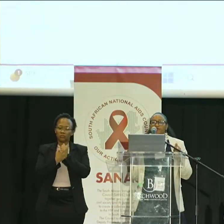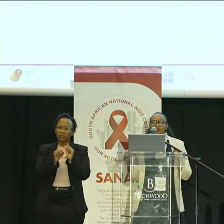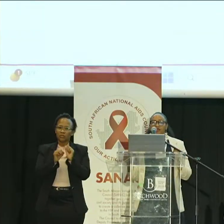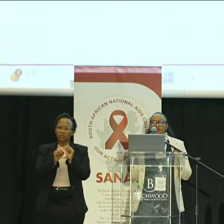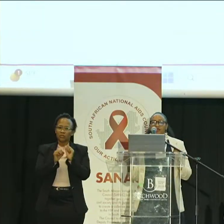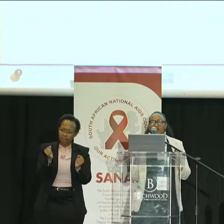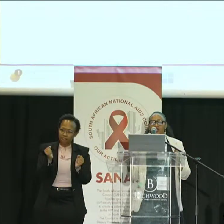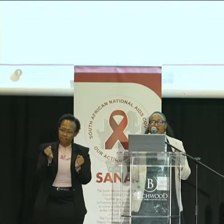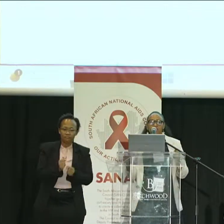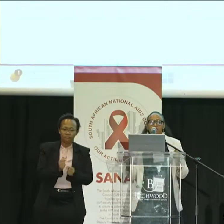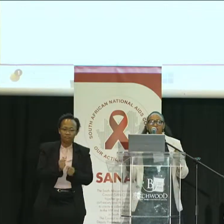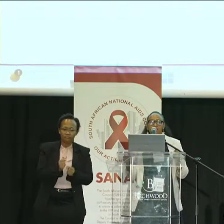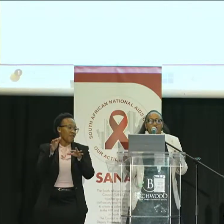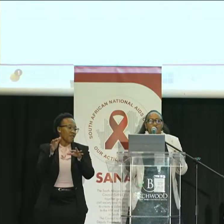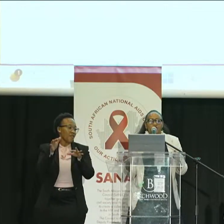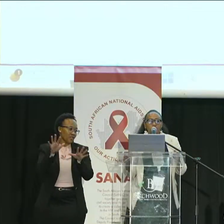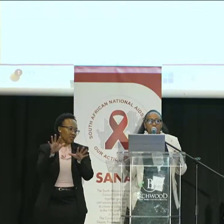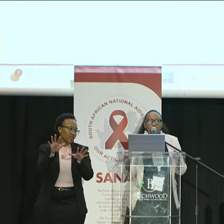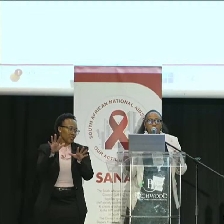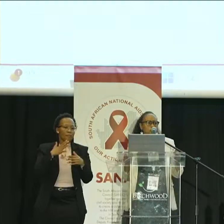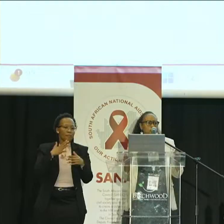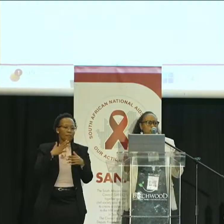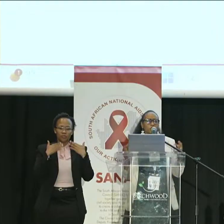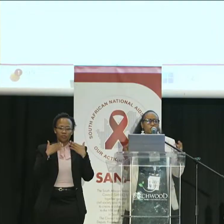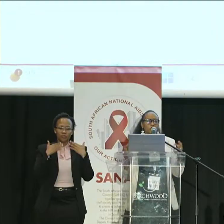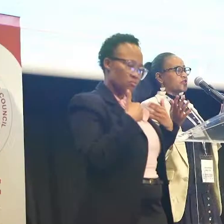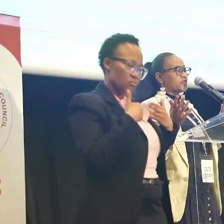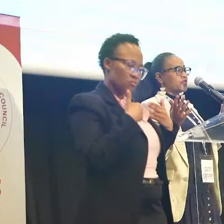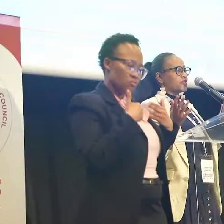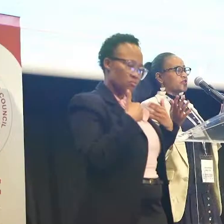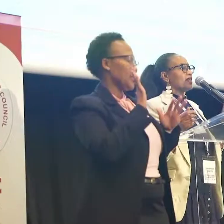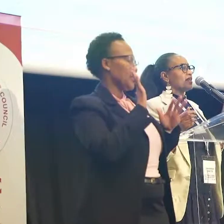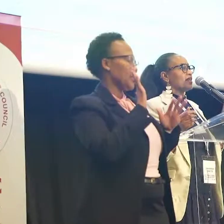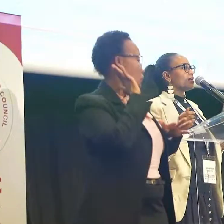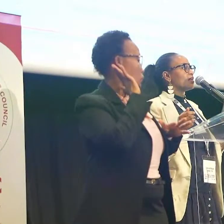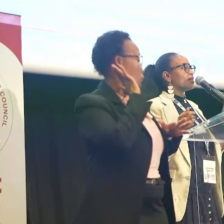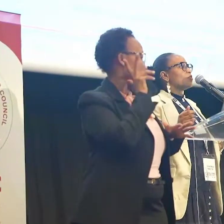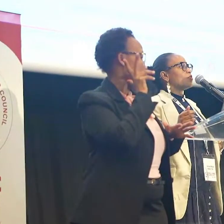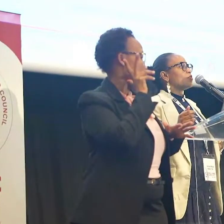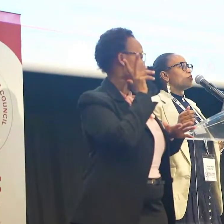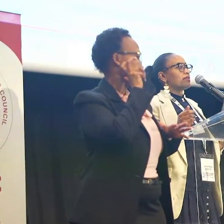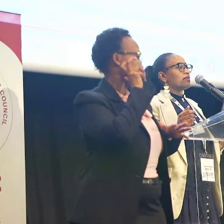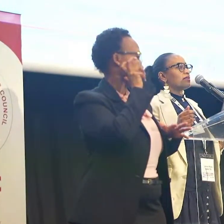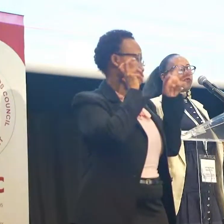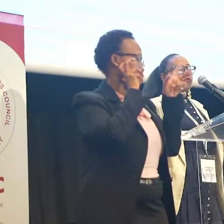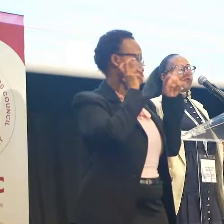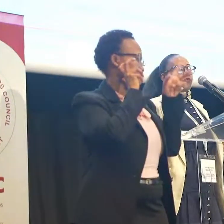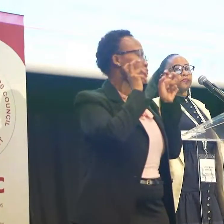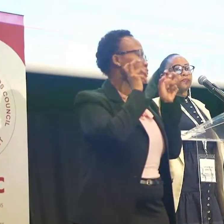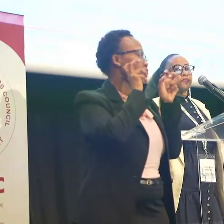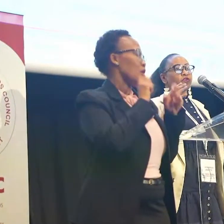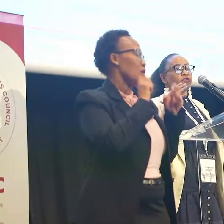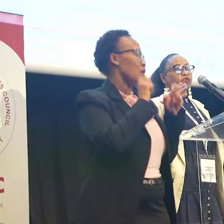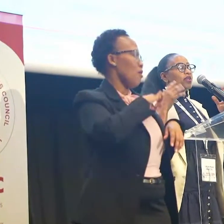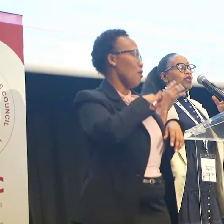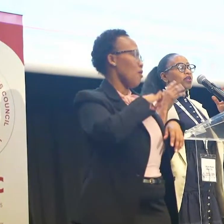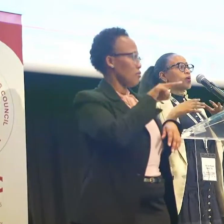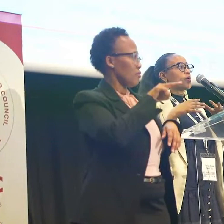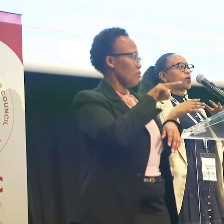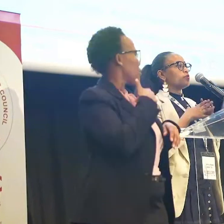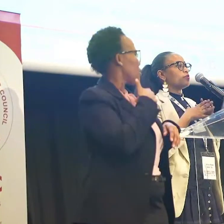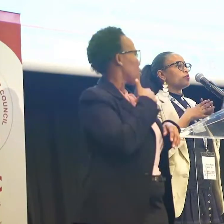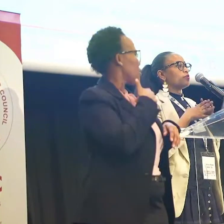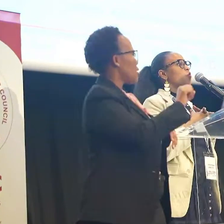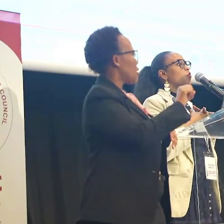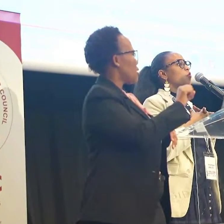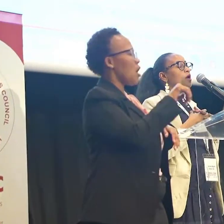frank discussions. I don't think you're new to SANAC, and I think I always like for the colleagues who are in